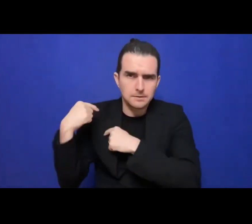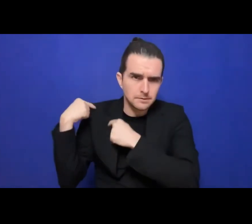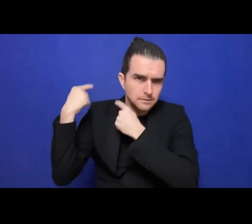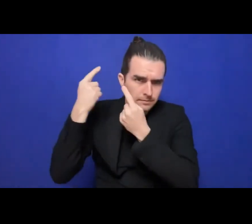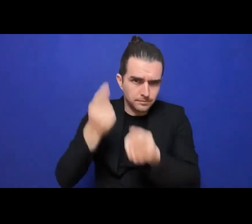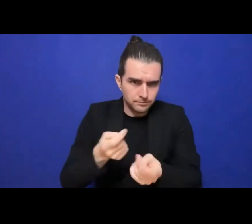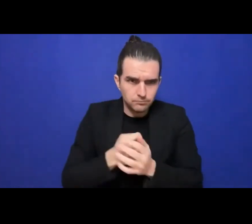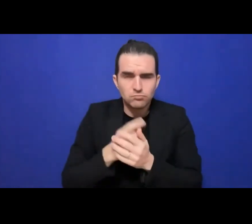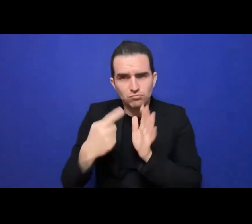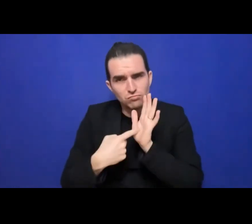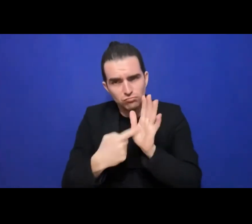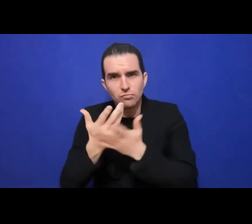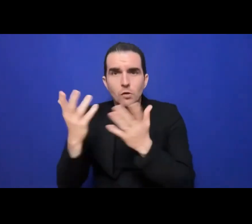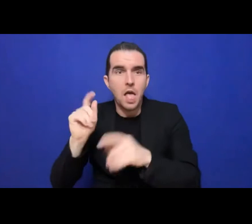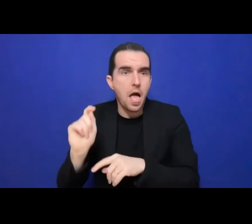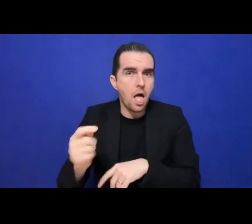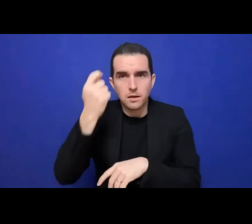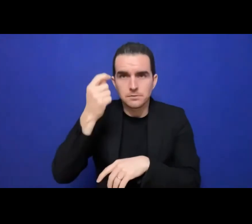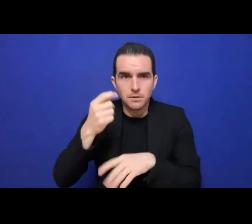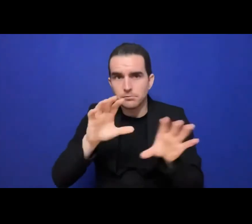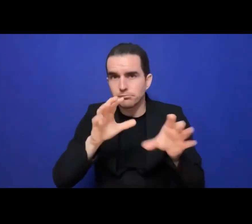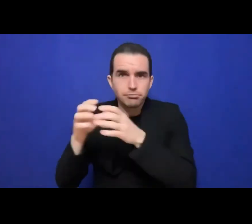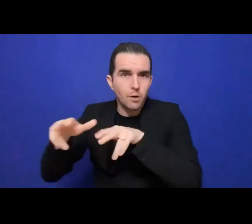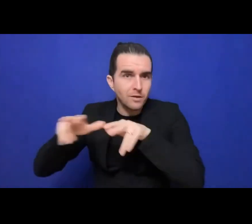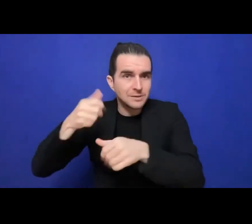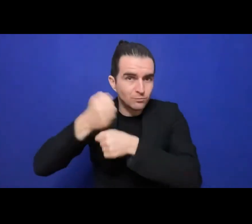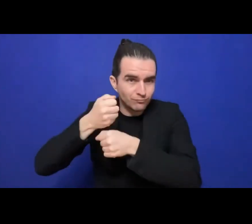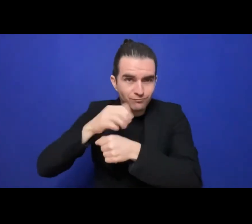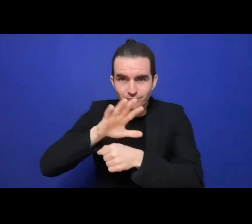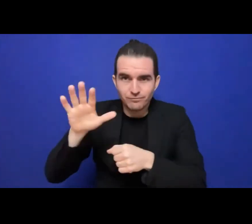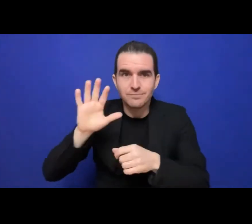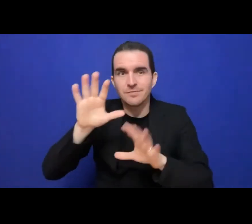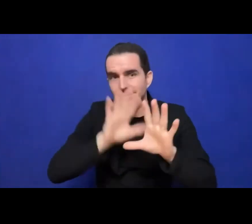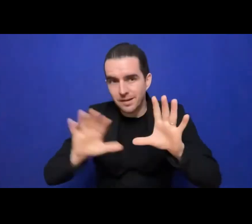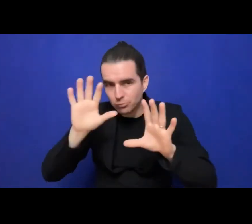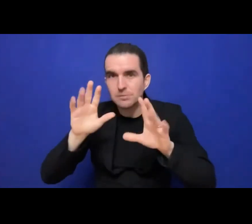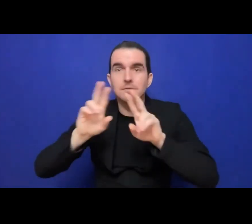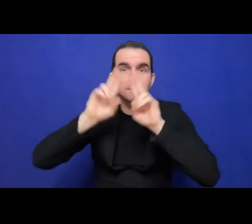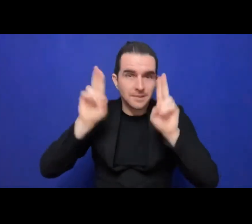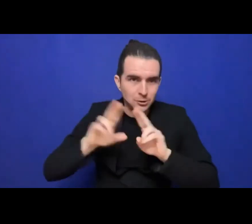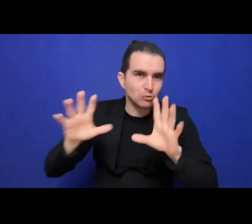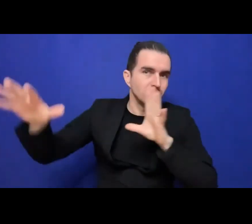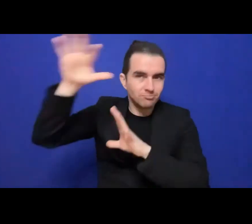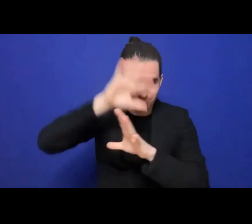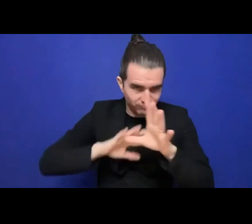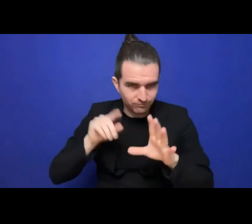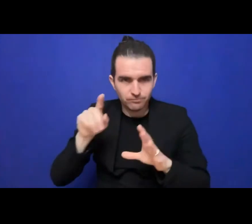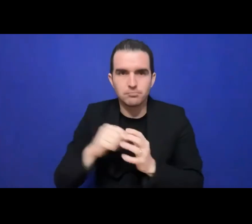be supported to engage with UHC-related decision-making at the subnational and national levels? The floor is